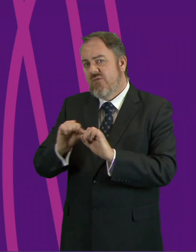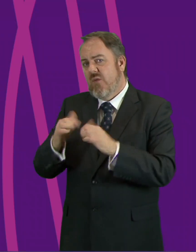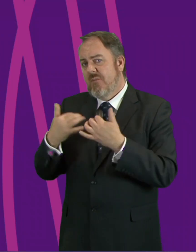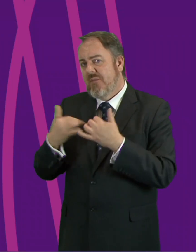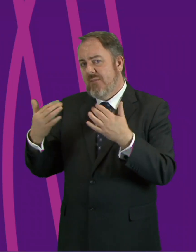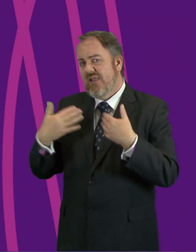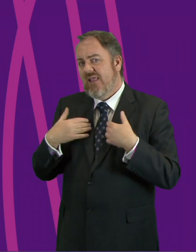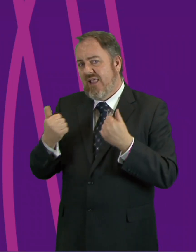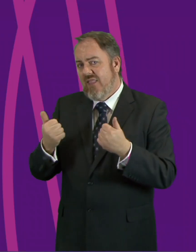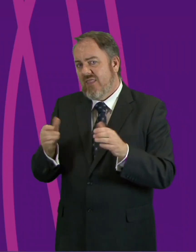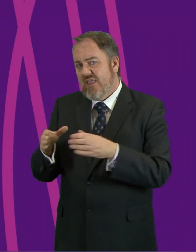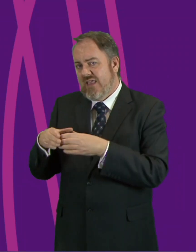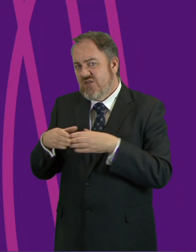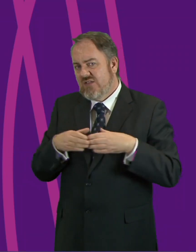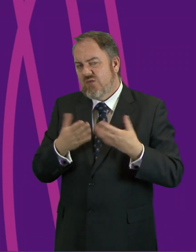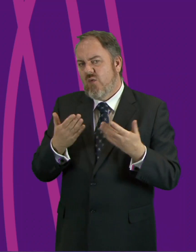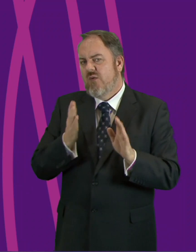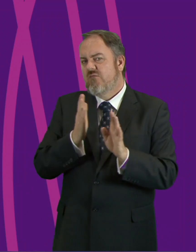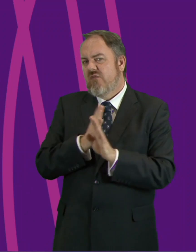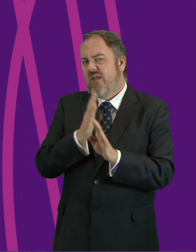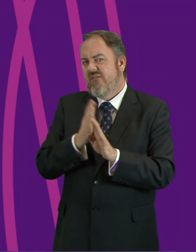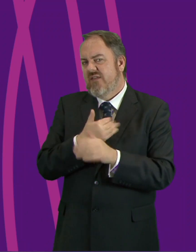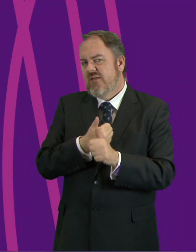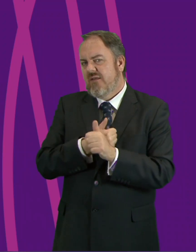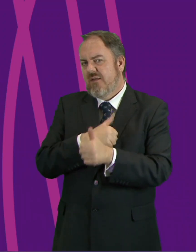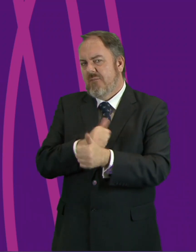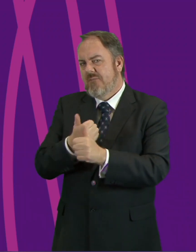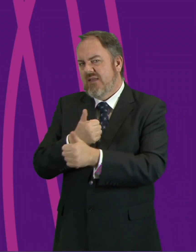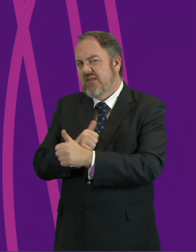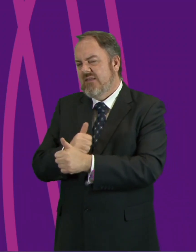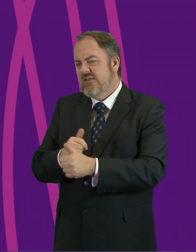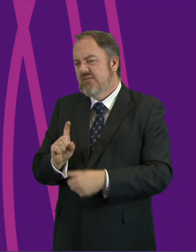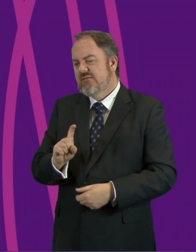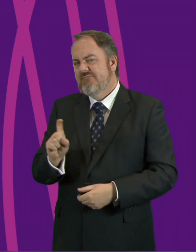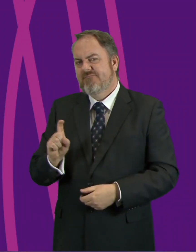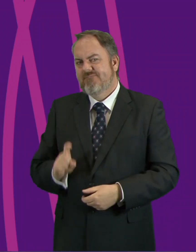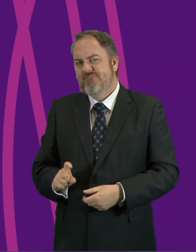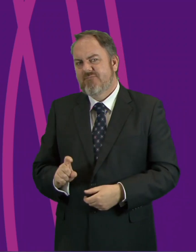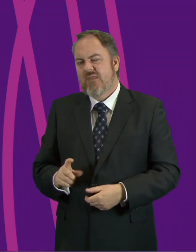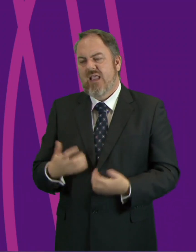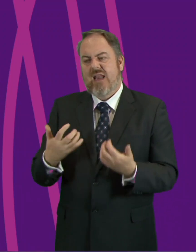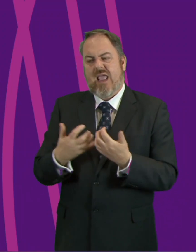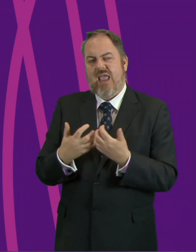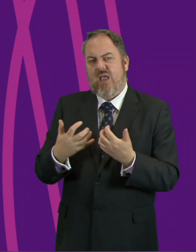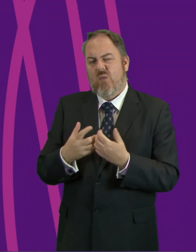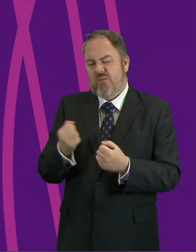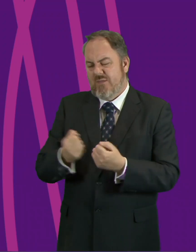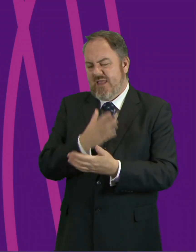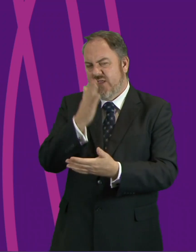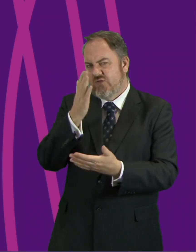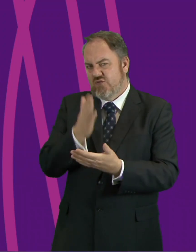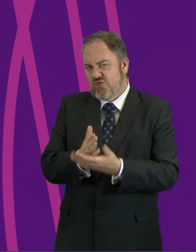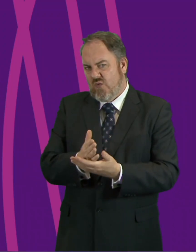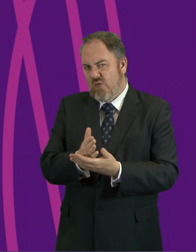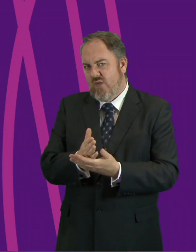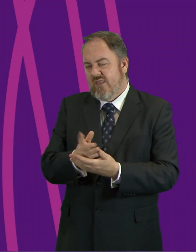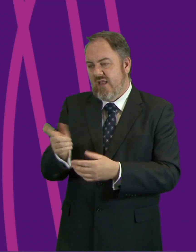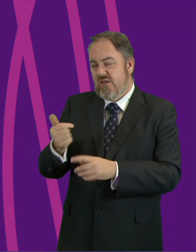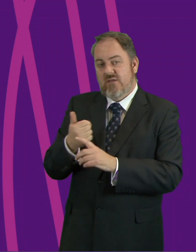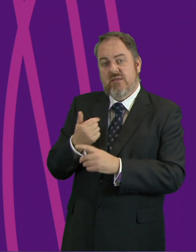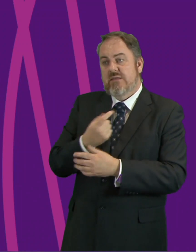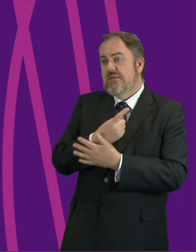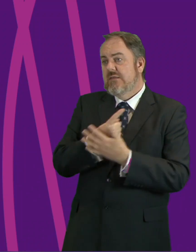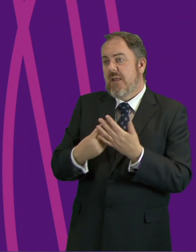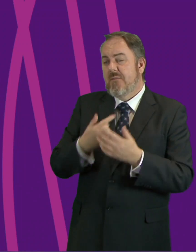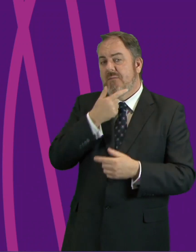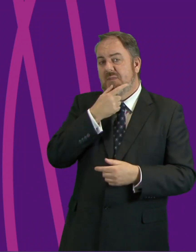agencies or by private outsourced contractors? And what measures will be in place to support those for whom